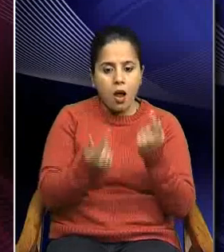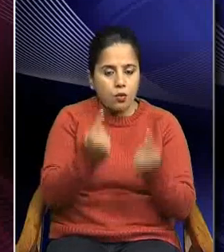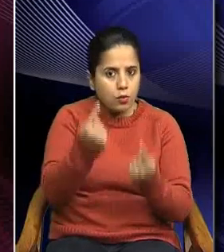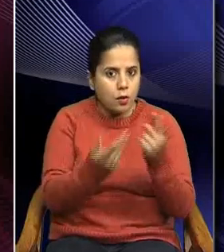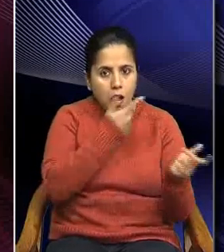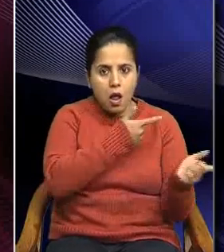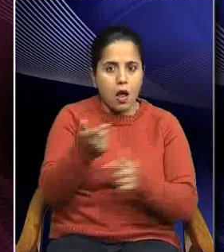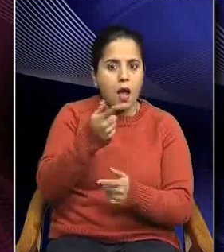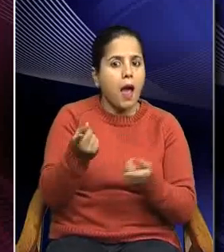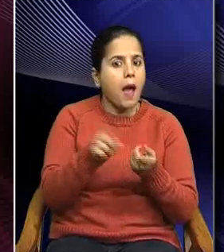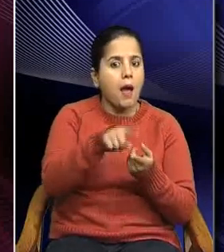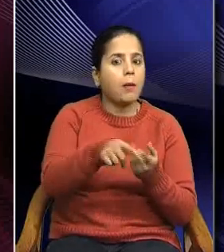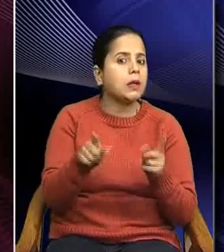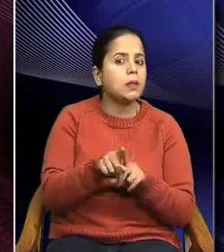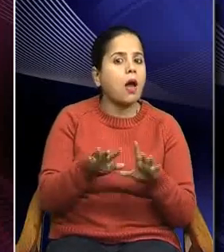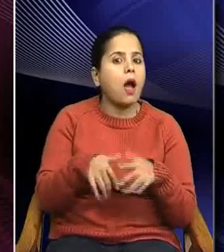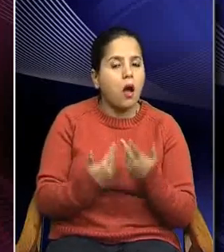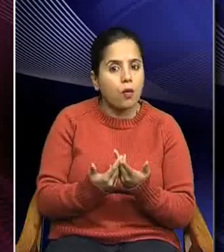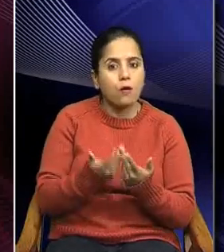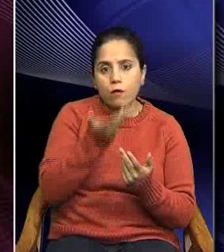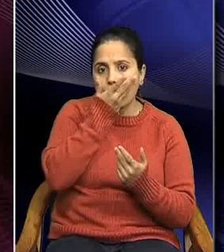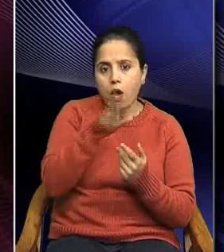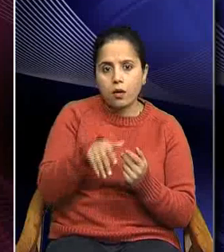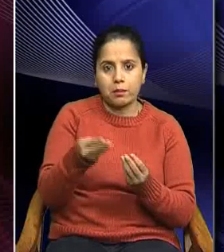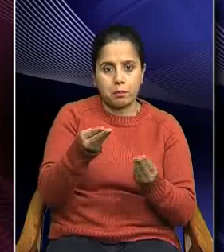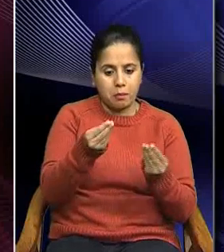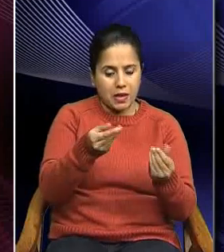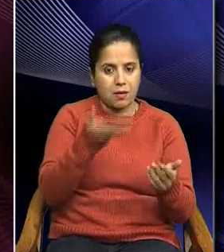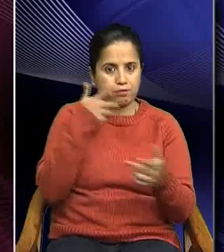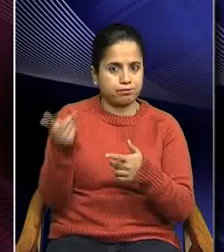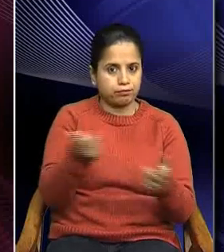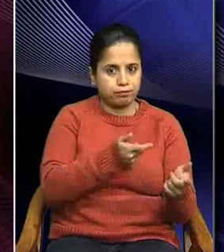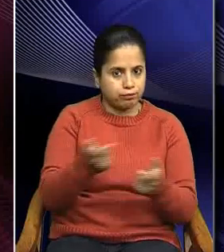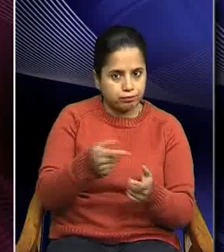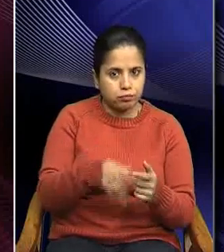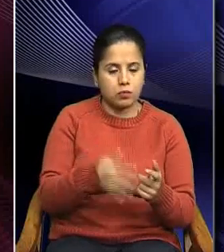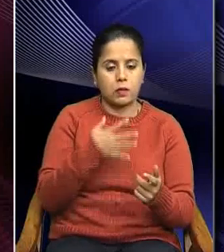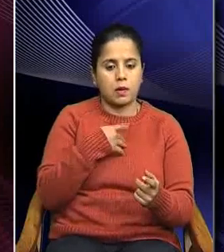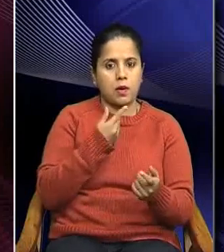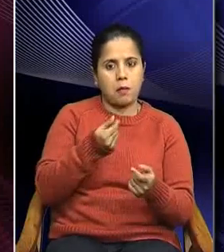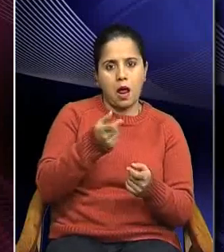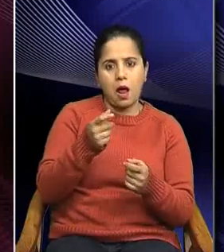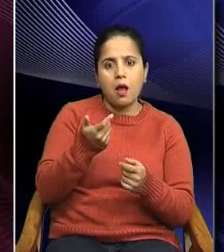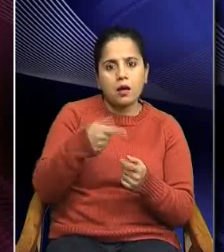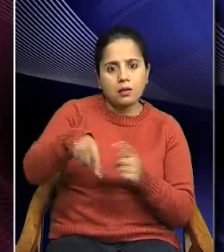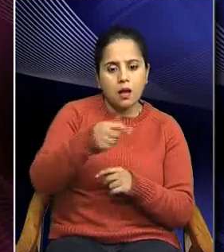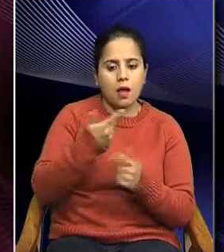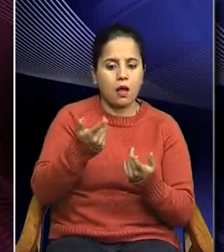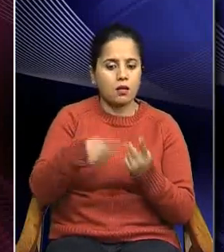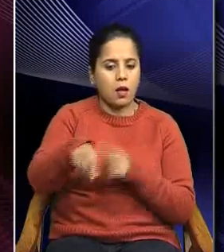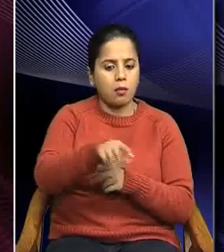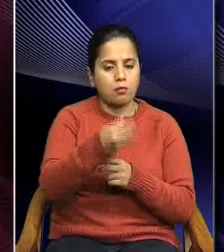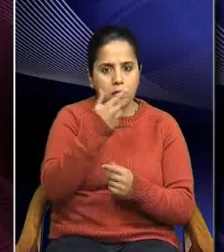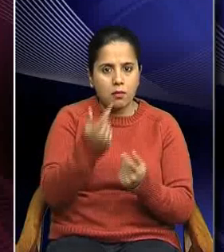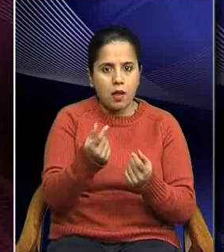is seeped into soil, then fertilization of egg happens, or